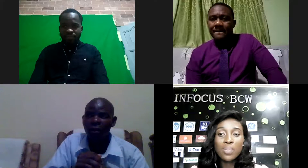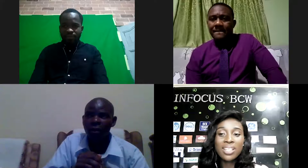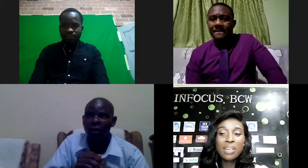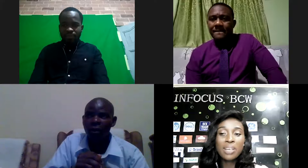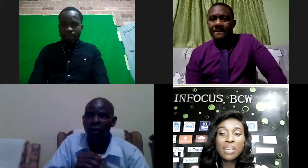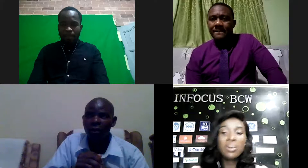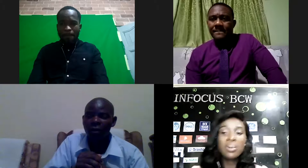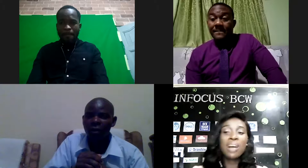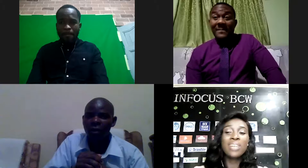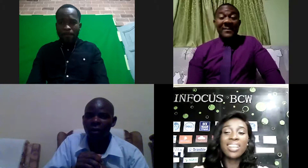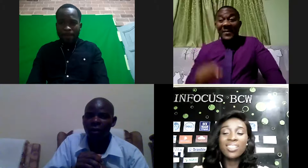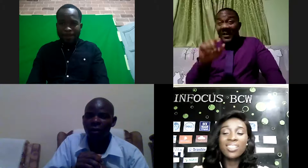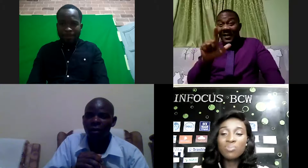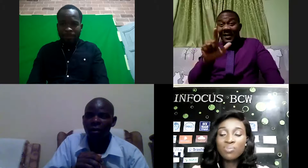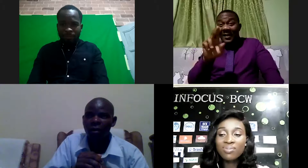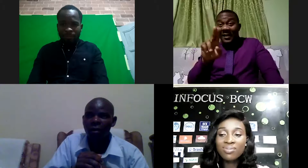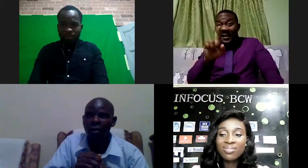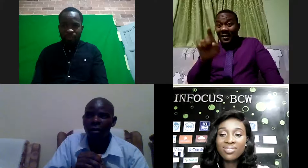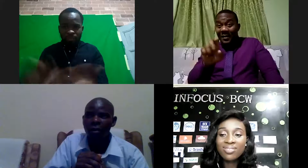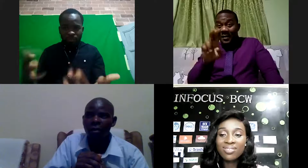Mr. Gabriel, are we together?